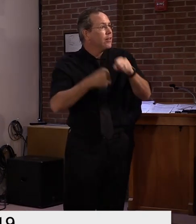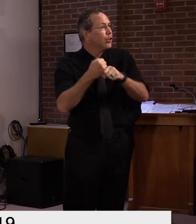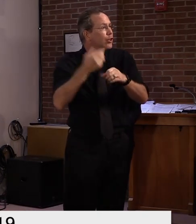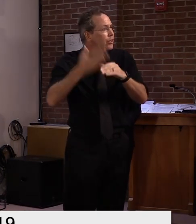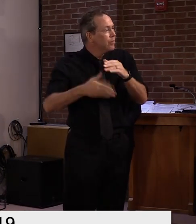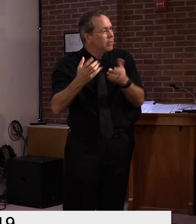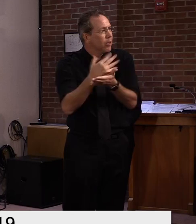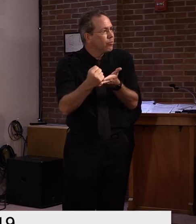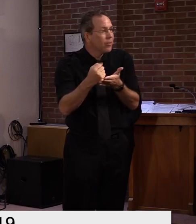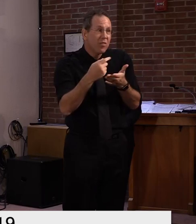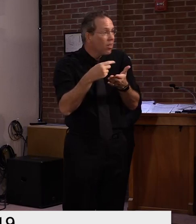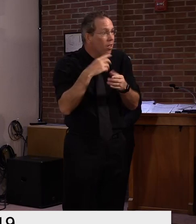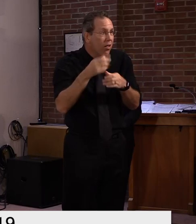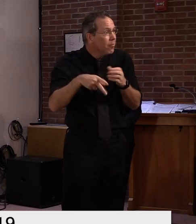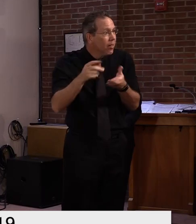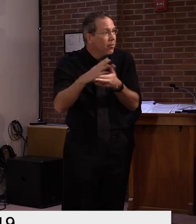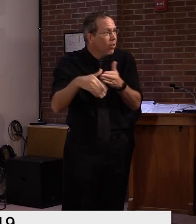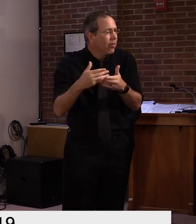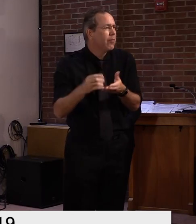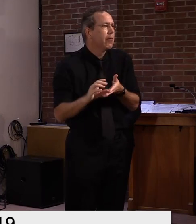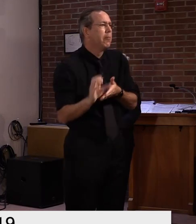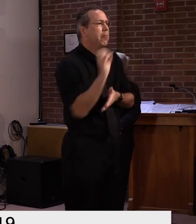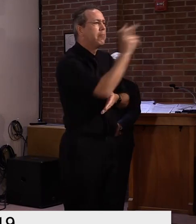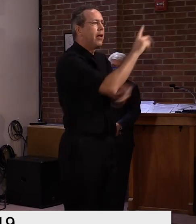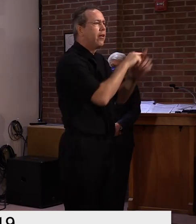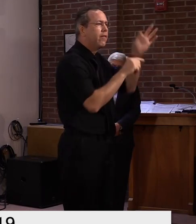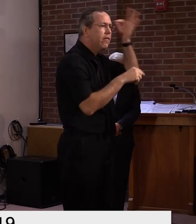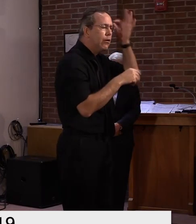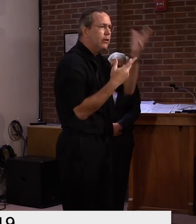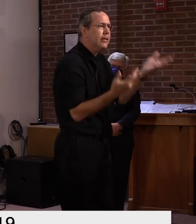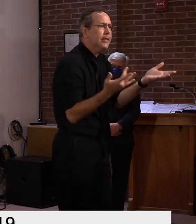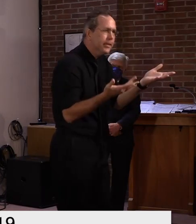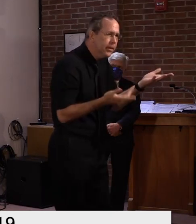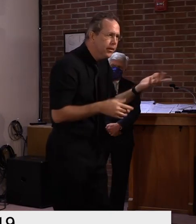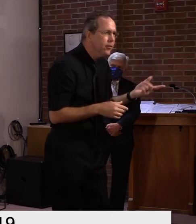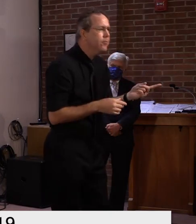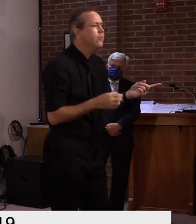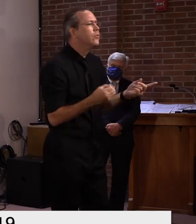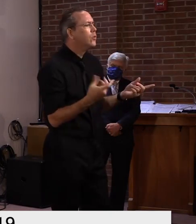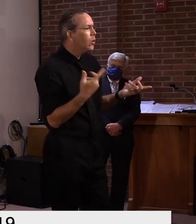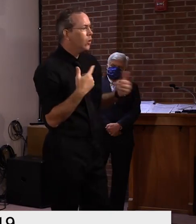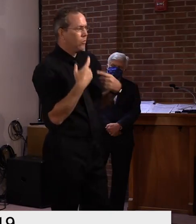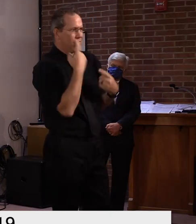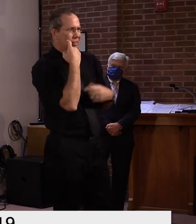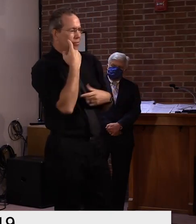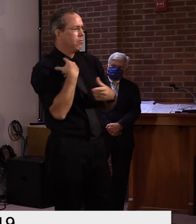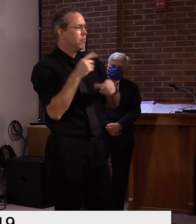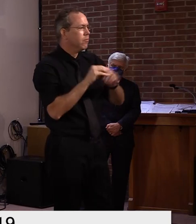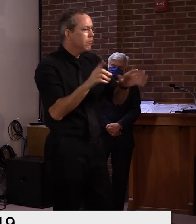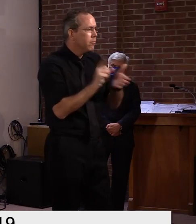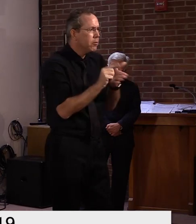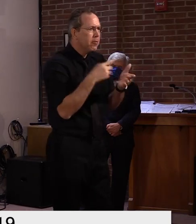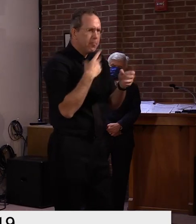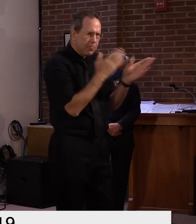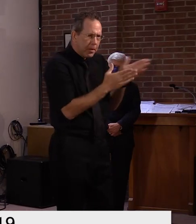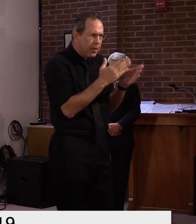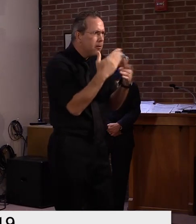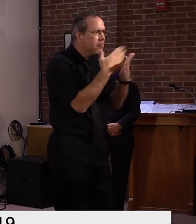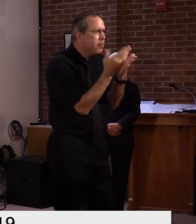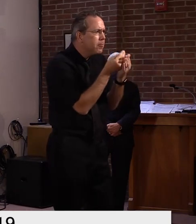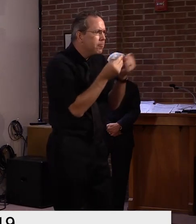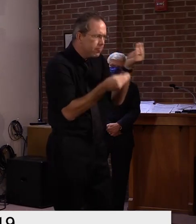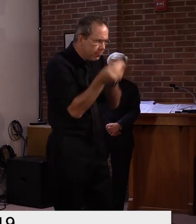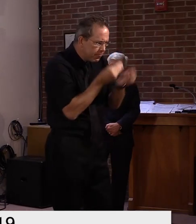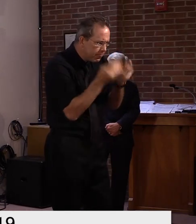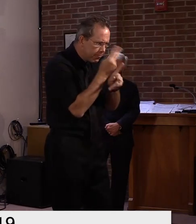administration presented a budget this week that's balanced, does not cut essential services, does not use our reserves, and